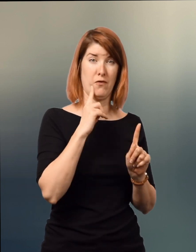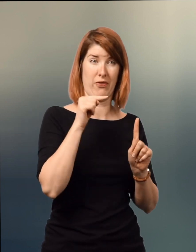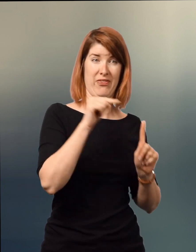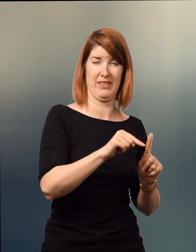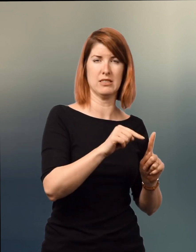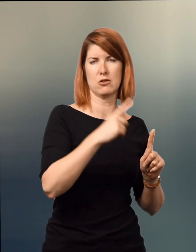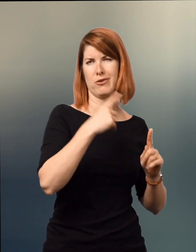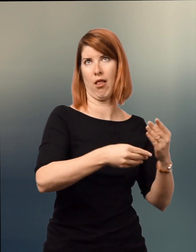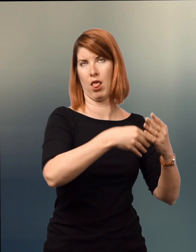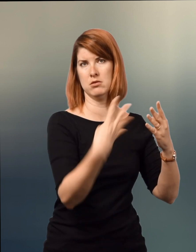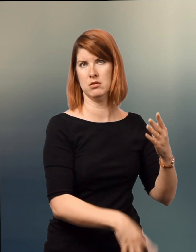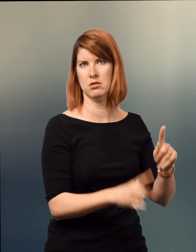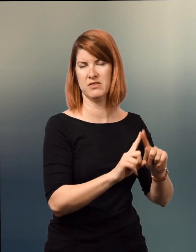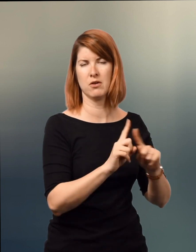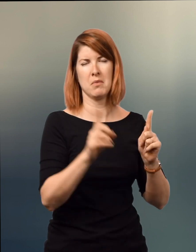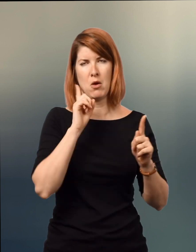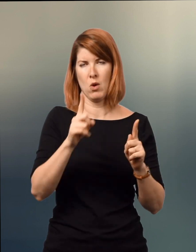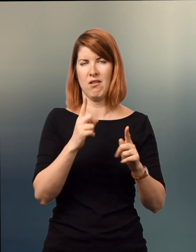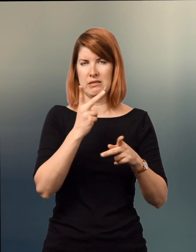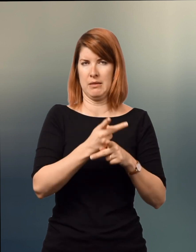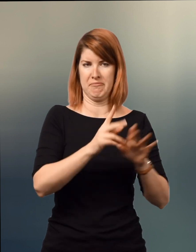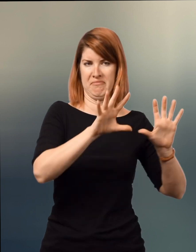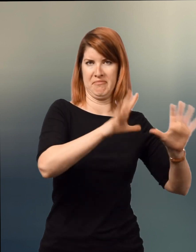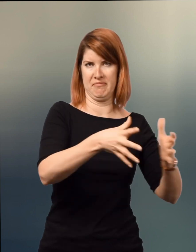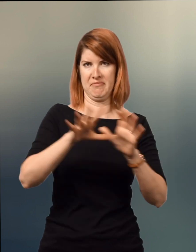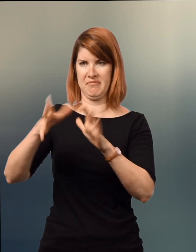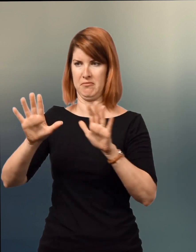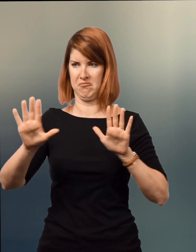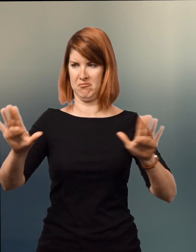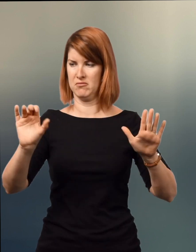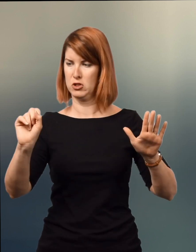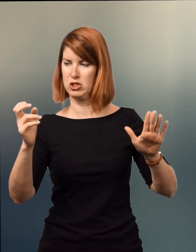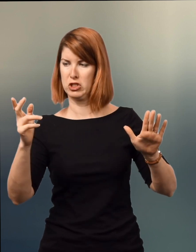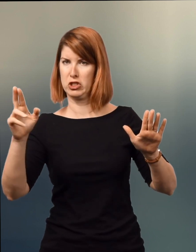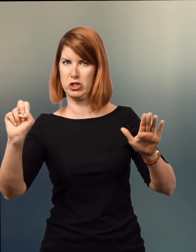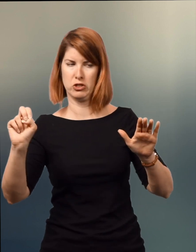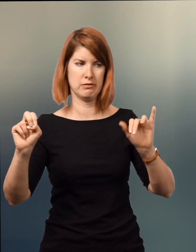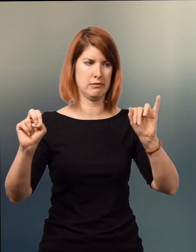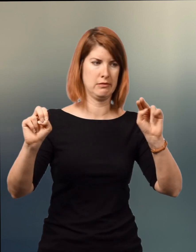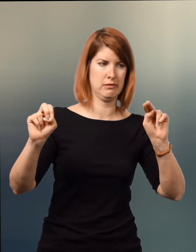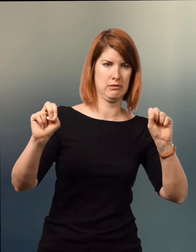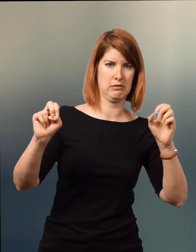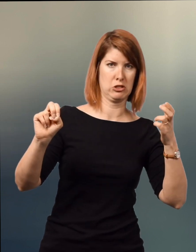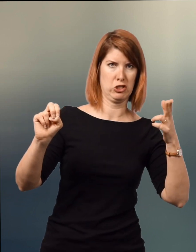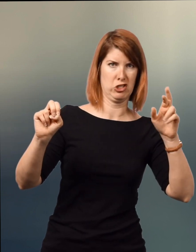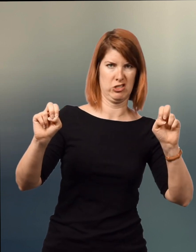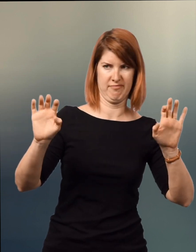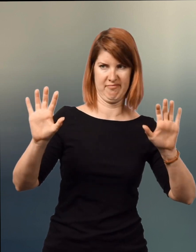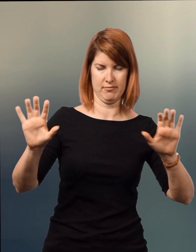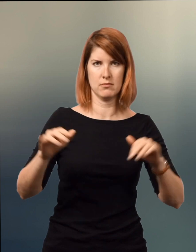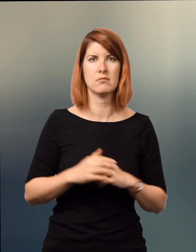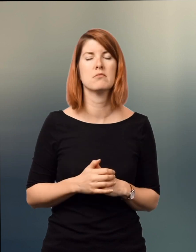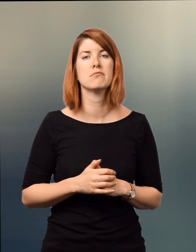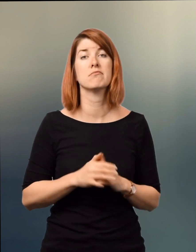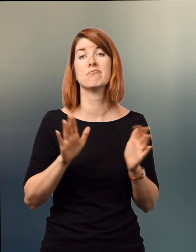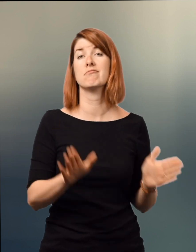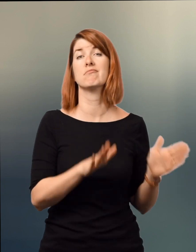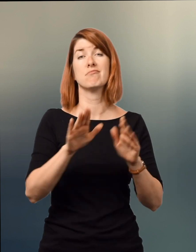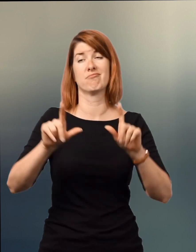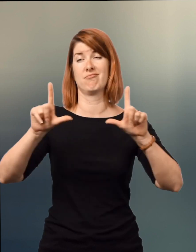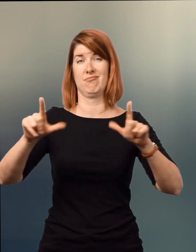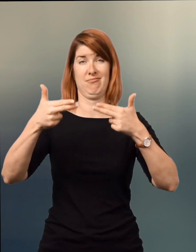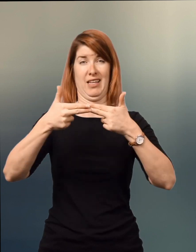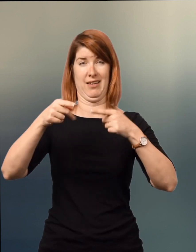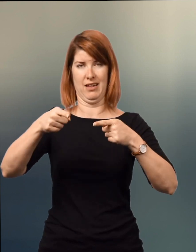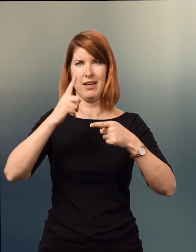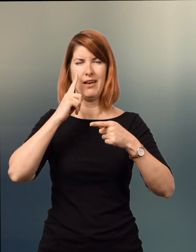types, but for this talk, it's most useful to focus on this binary of secure and insecure attachment.